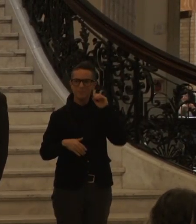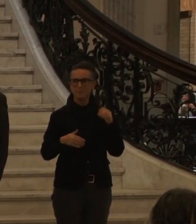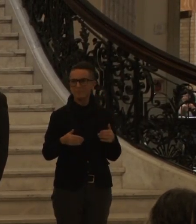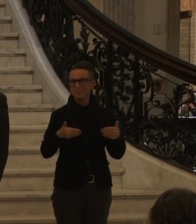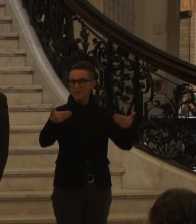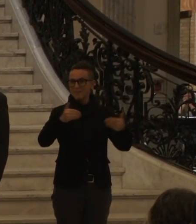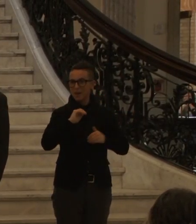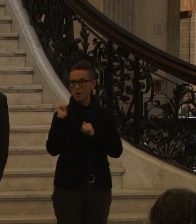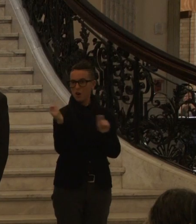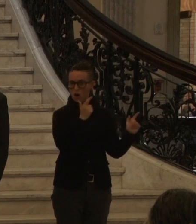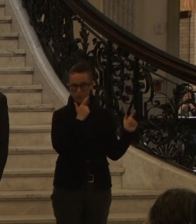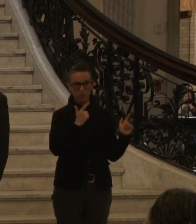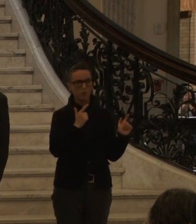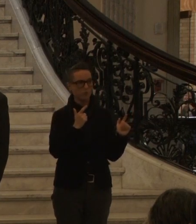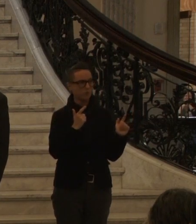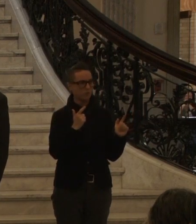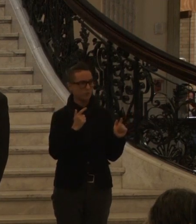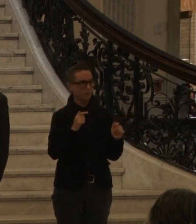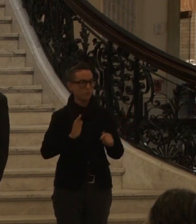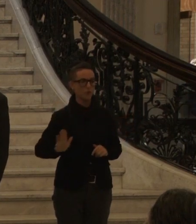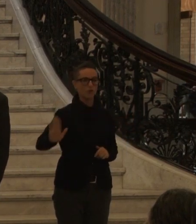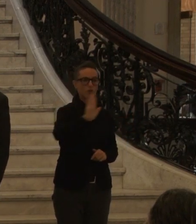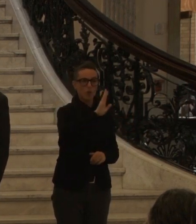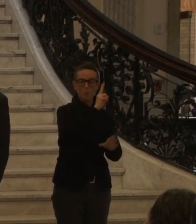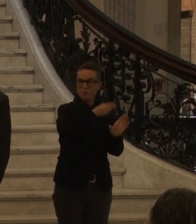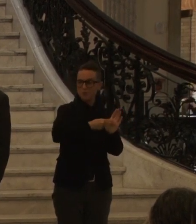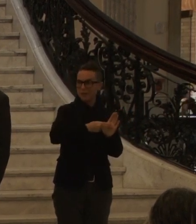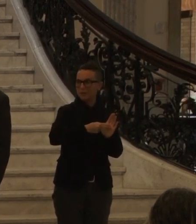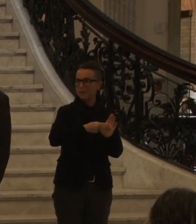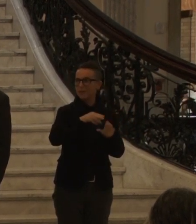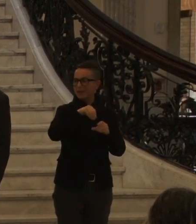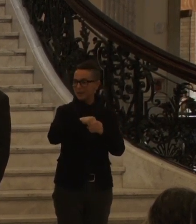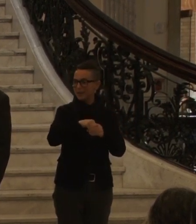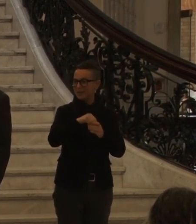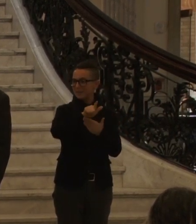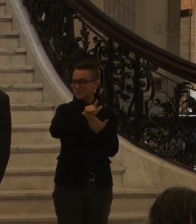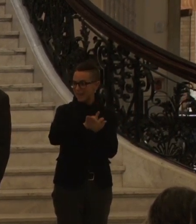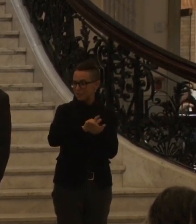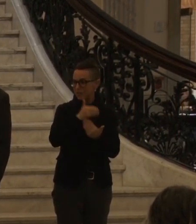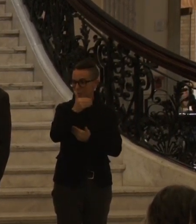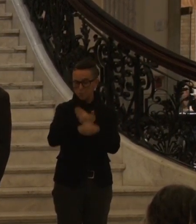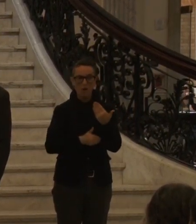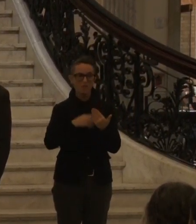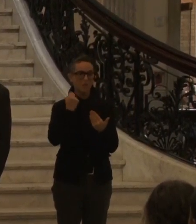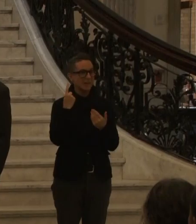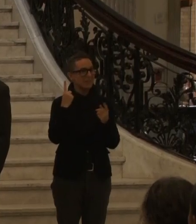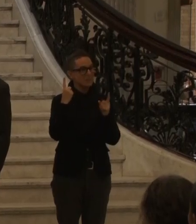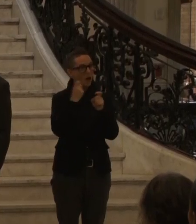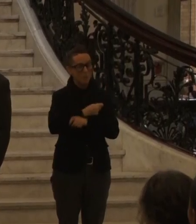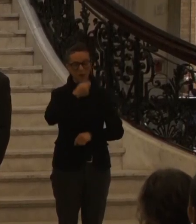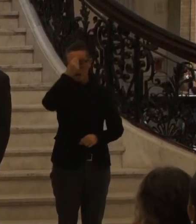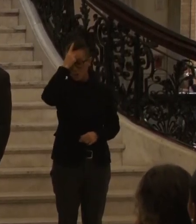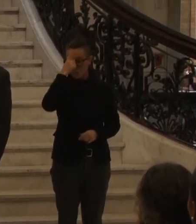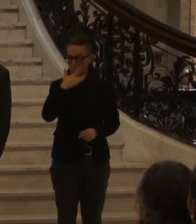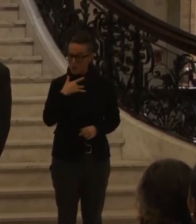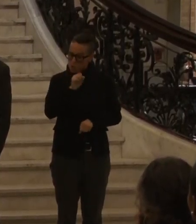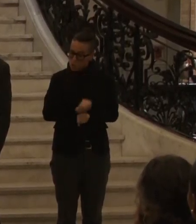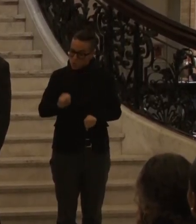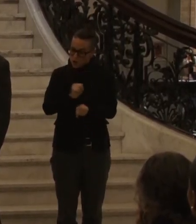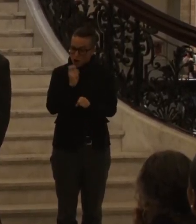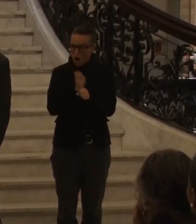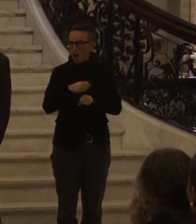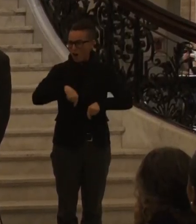you for your participation in the legislative process. It's complicated, but we really work hard up